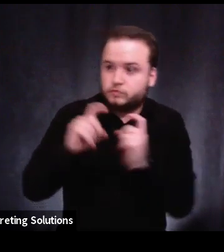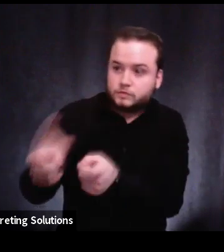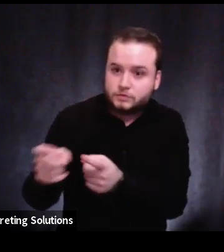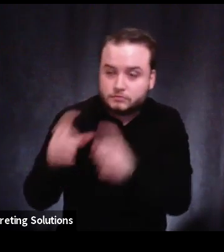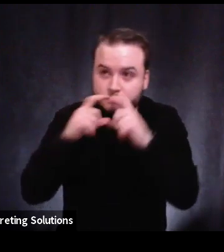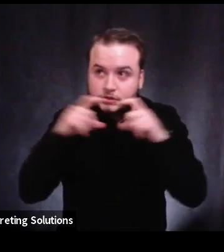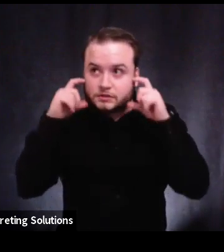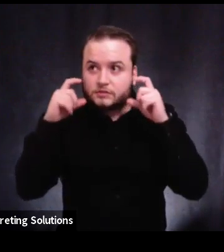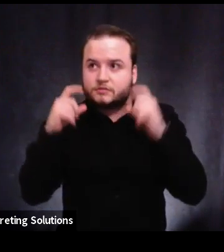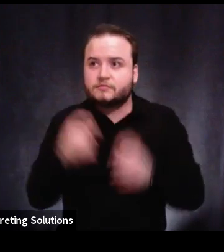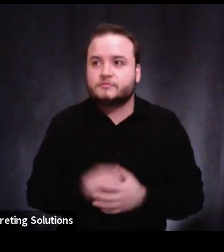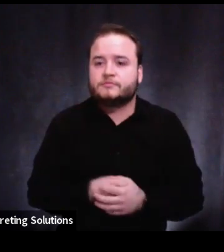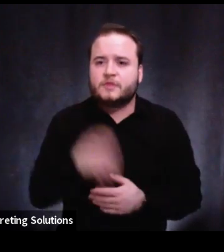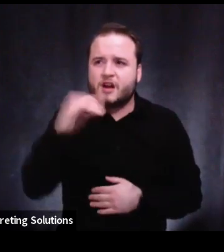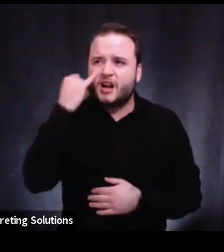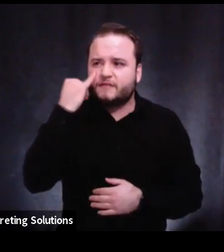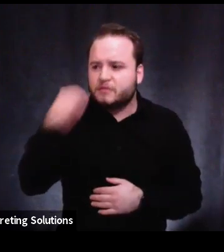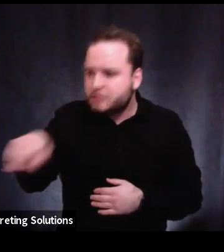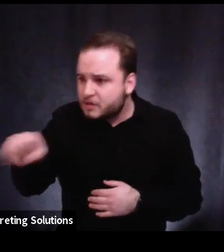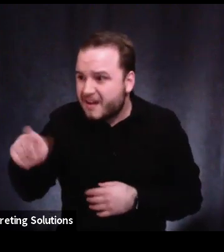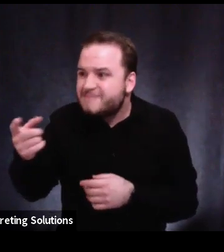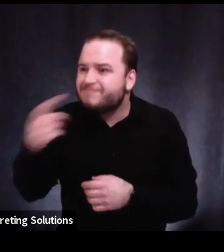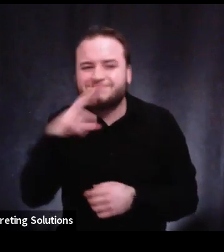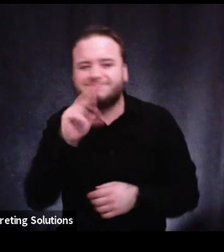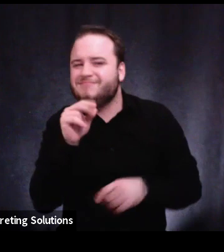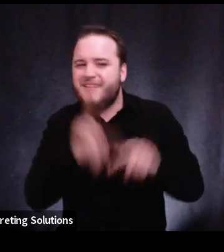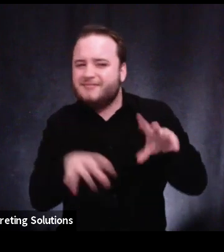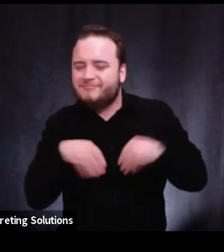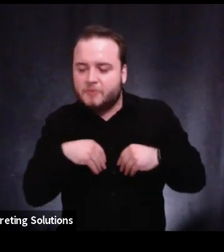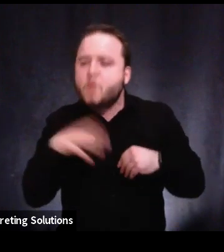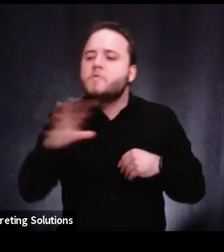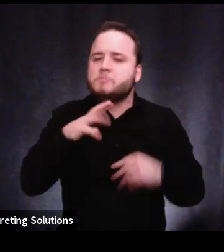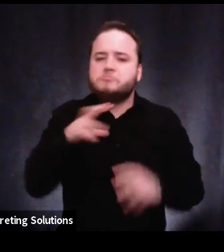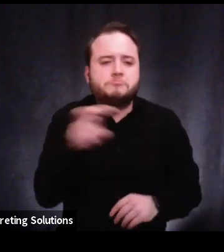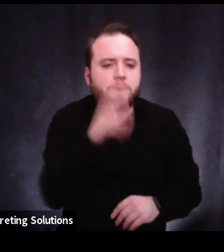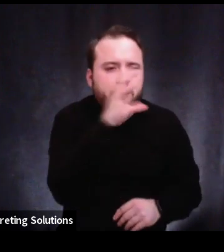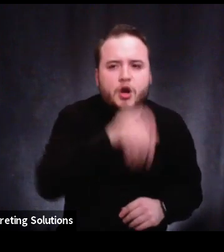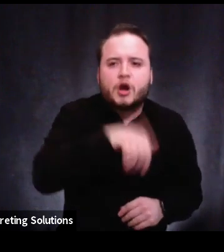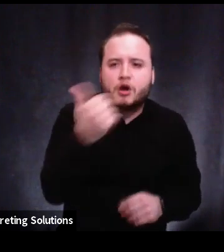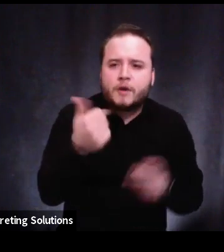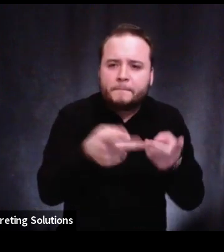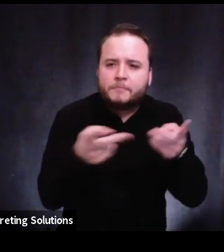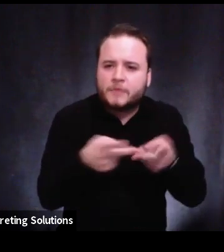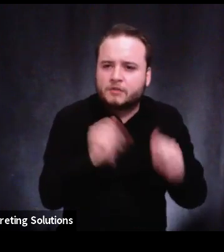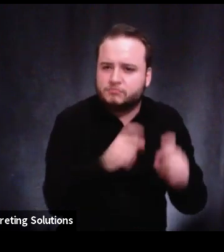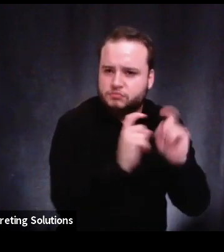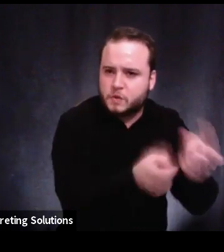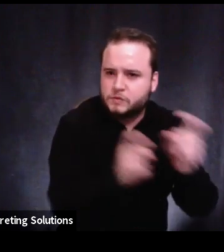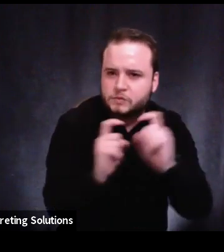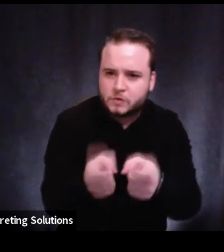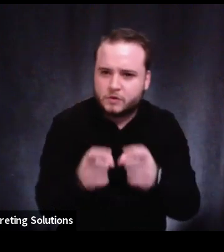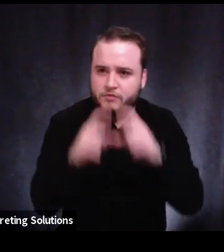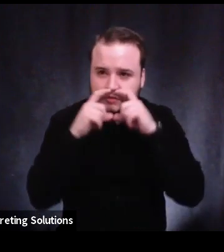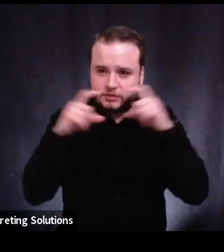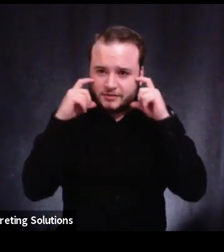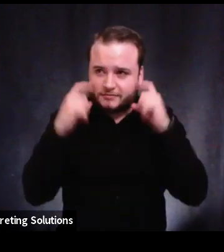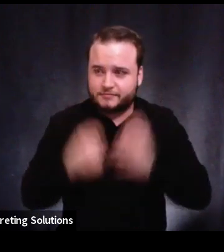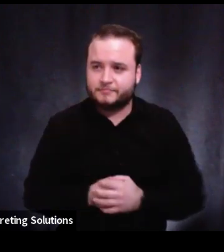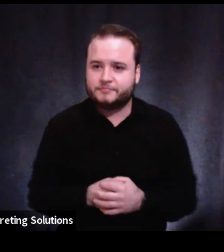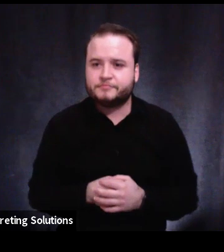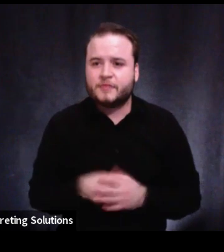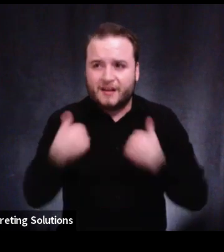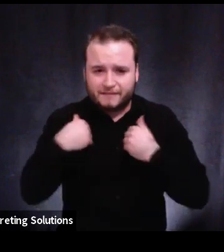can. So for more information on how to sew cloth face masks, for pattern ideas and materials that